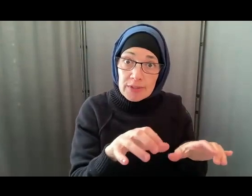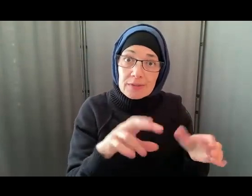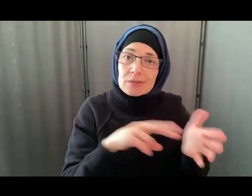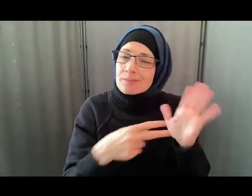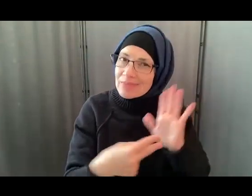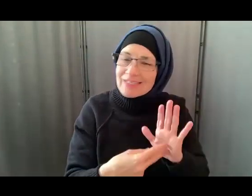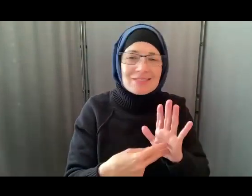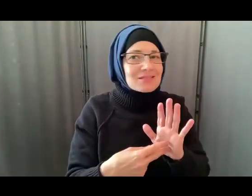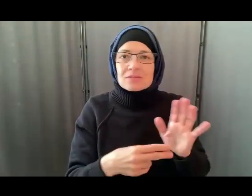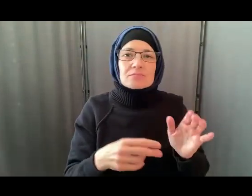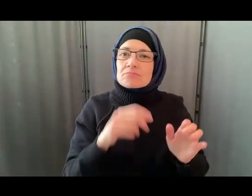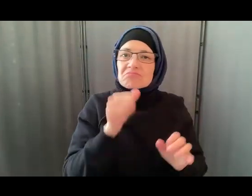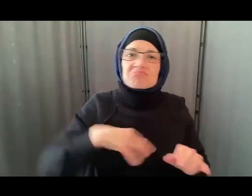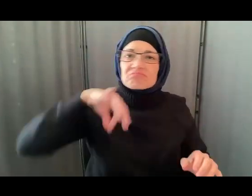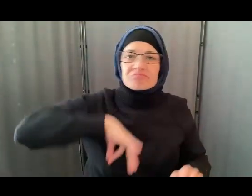your interest.